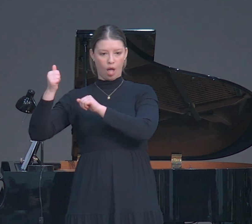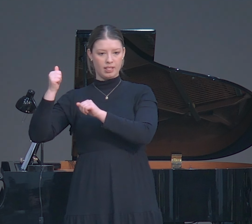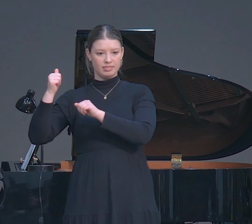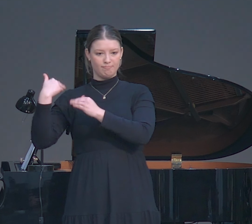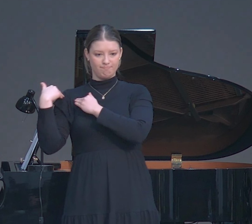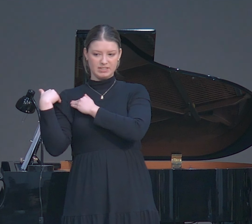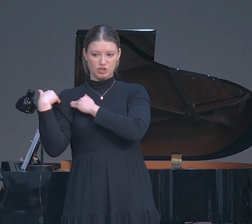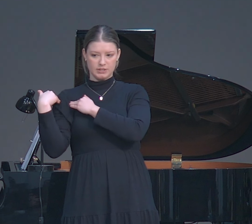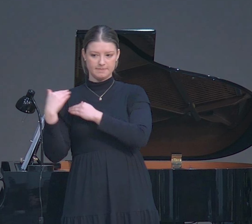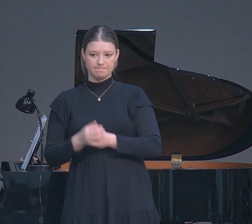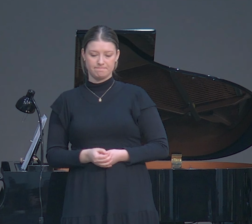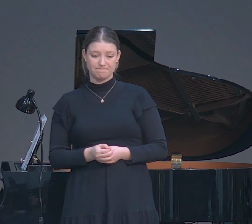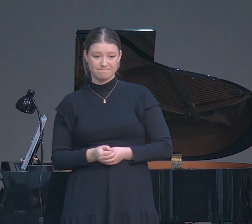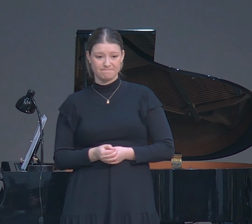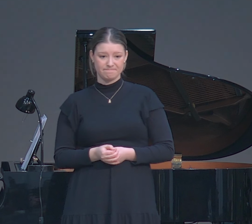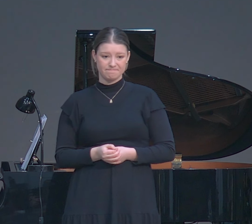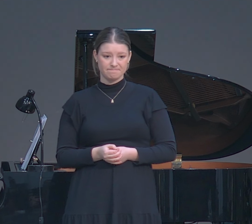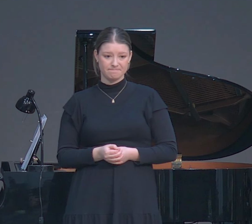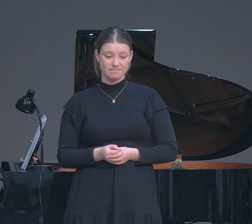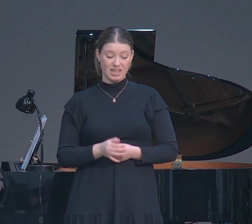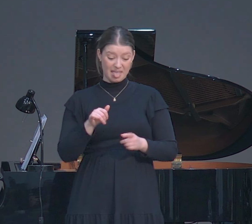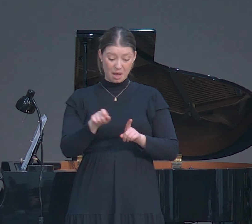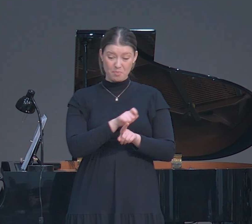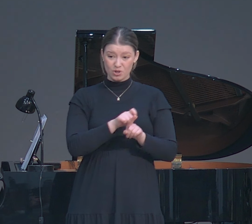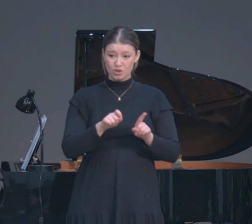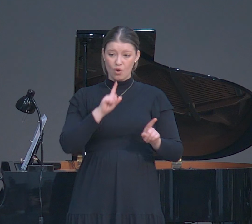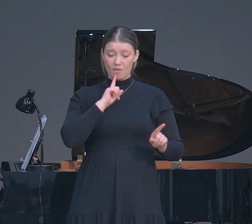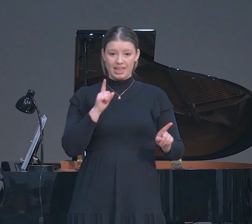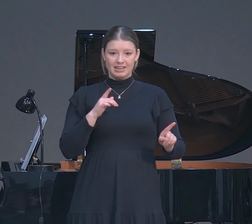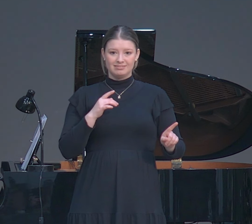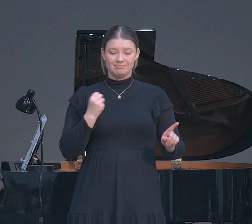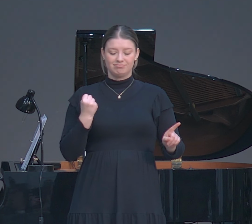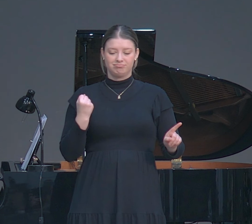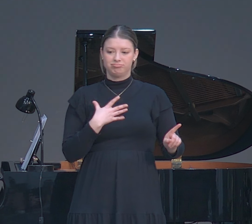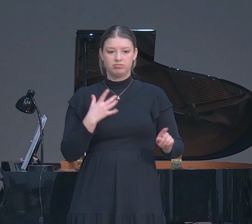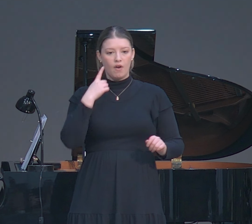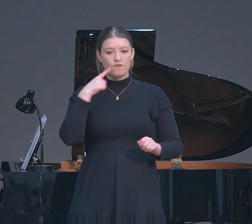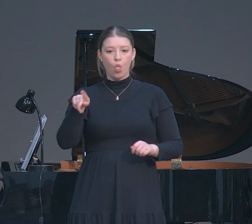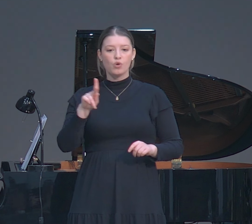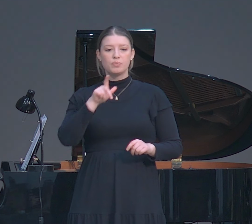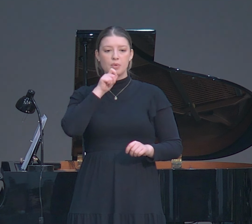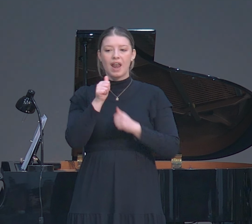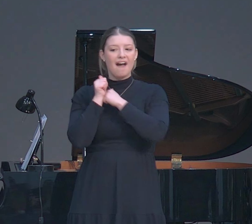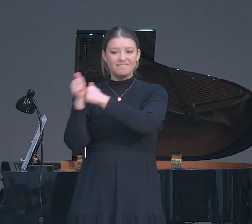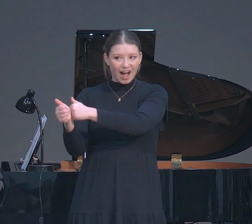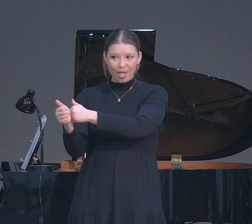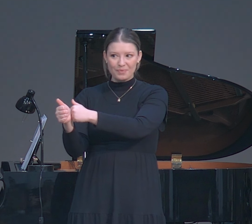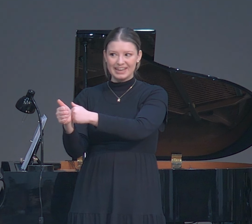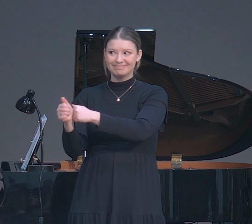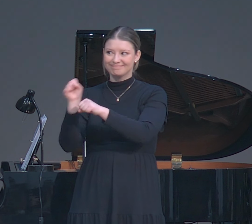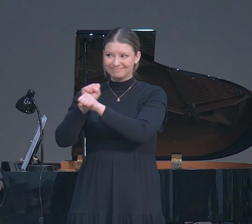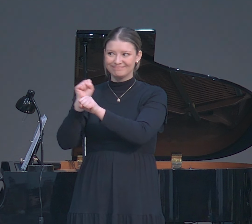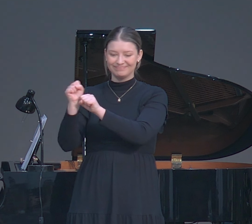Persecution is terrifying for those who are not fulfilling the mission.